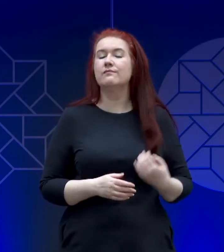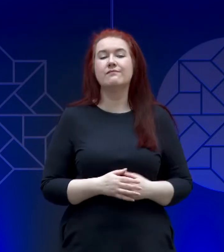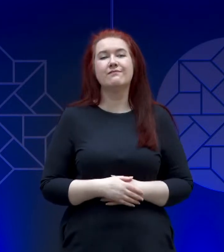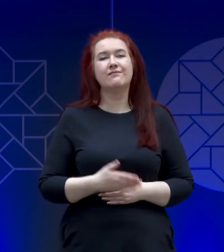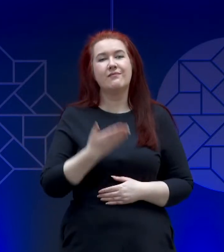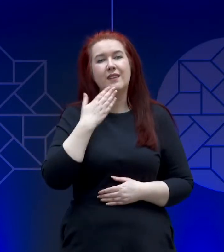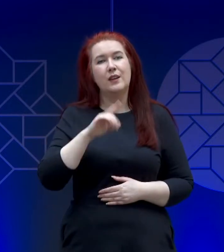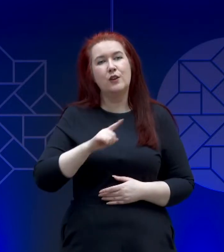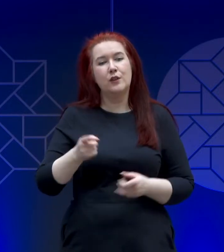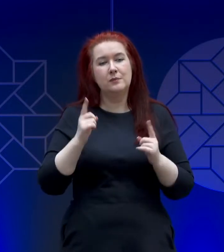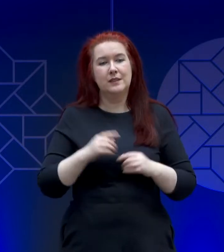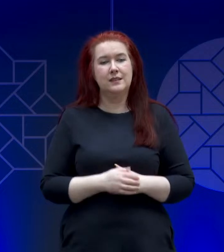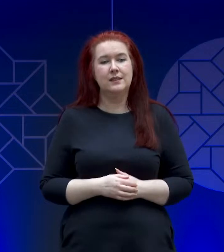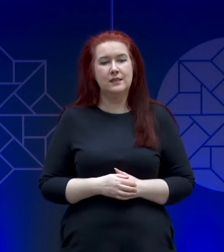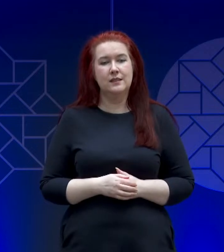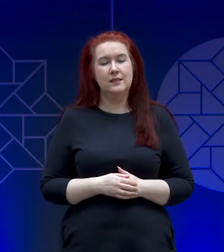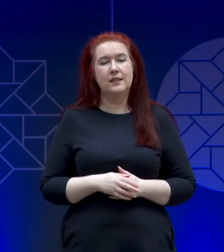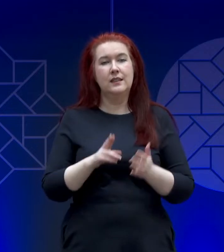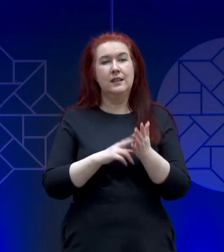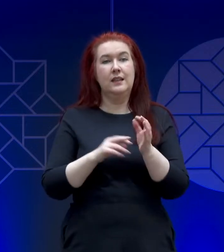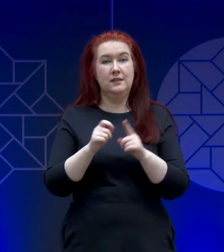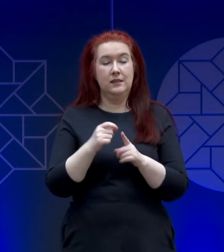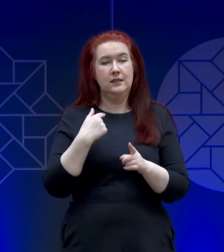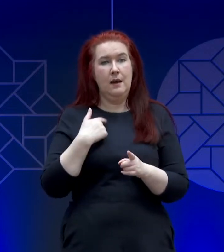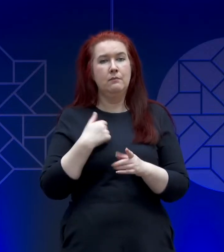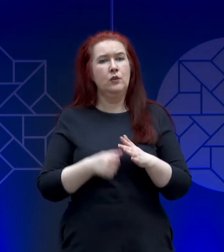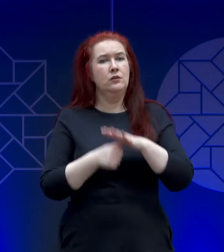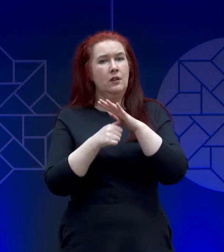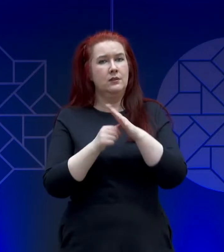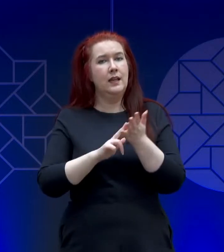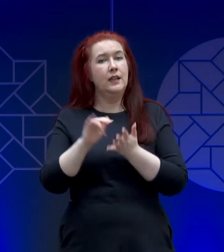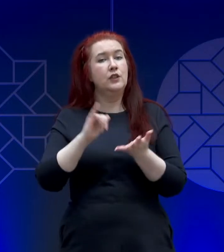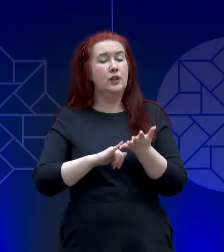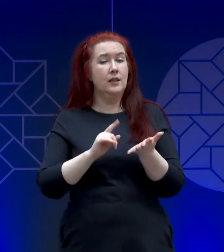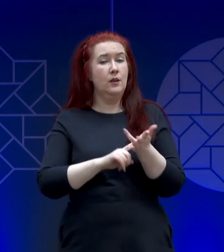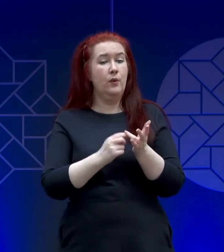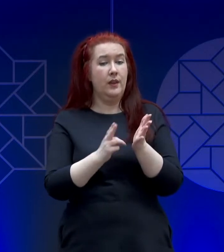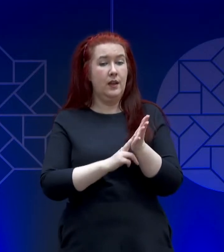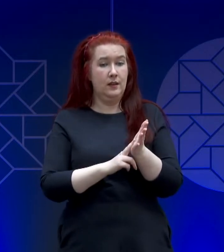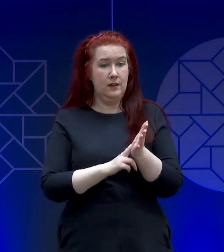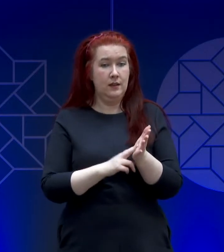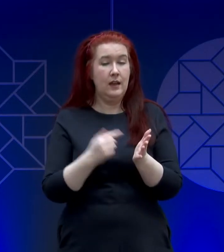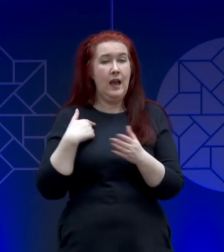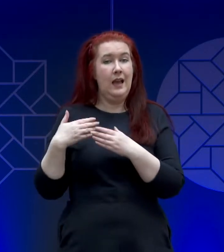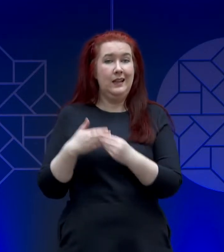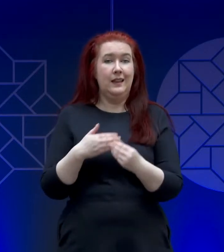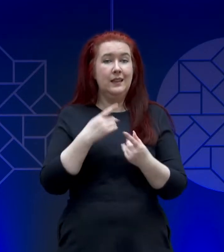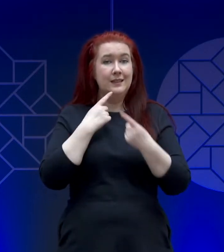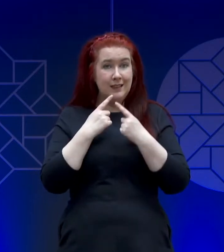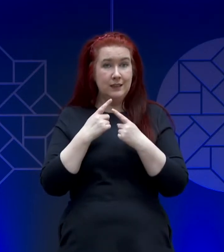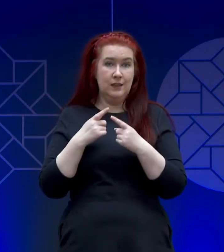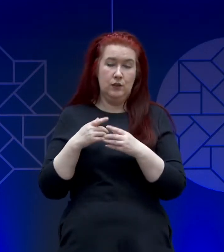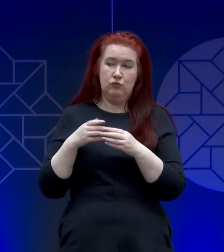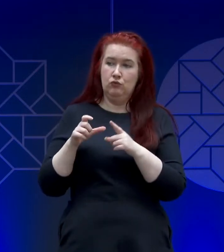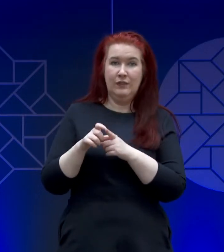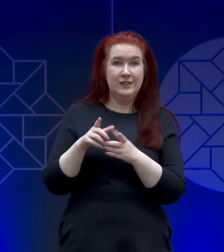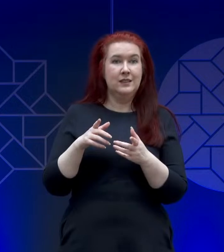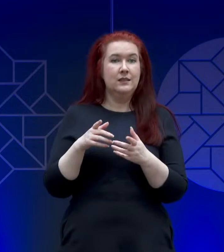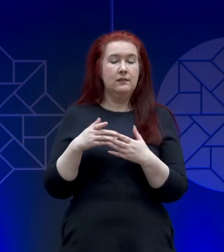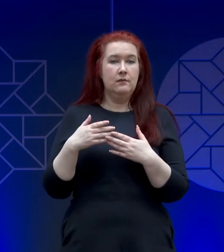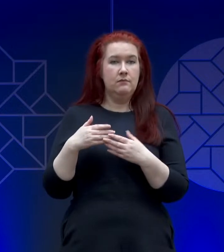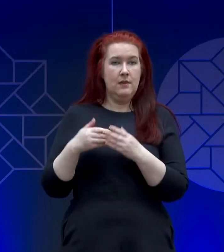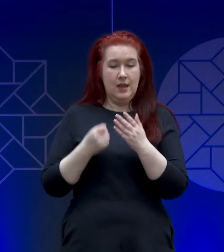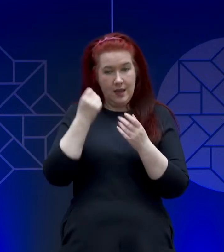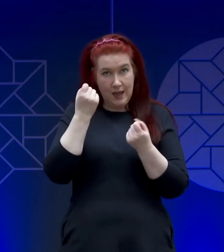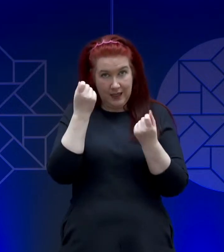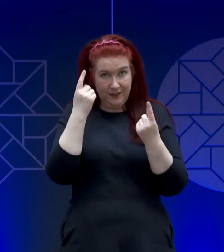Thank you, First Minister. Nick Mills. I'm a consultant in NHS Lothian, and I lead the data-driven innovation programme for health and social care.